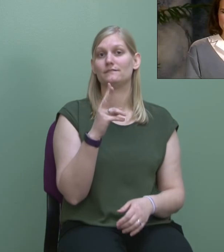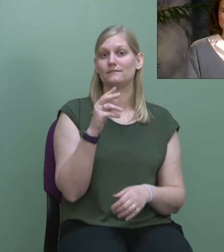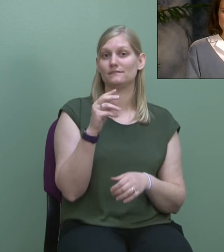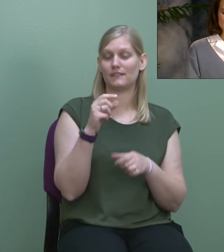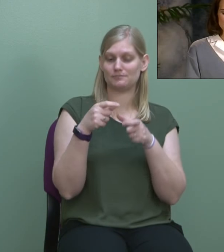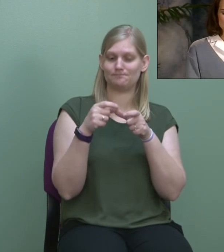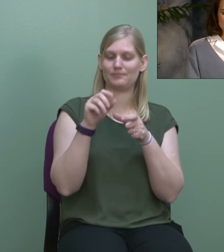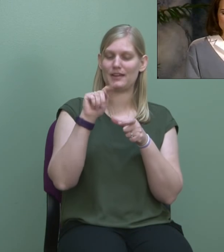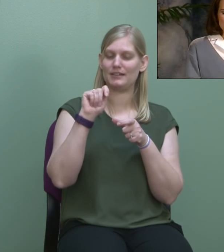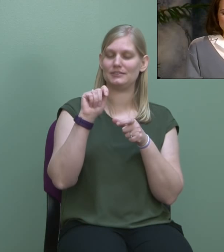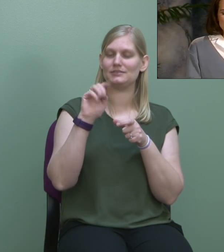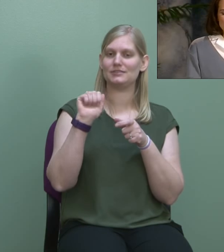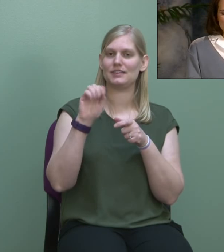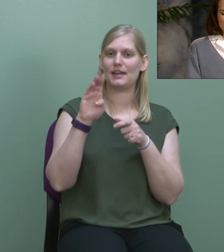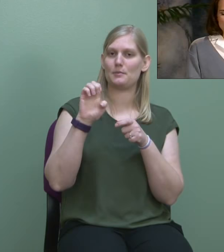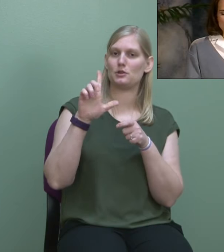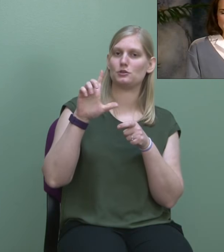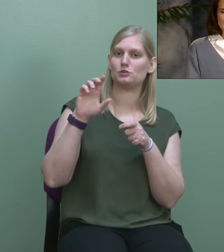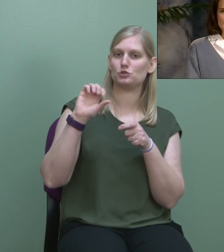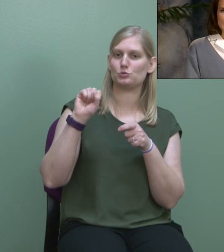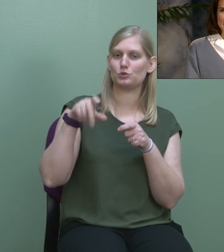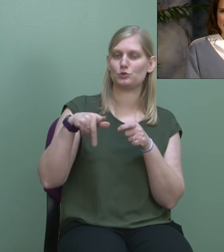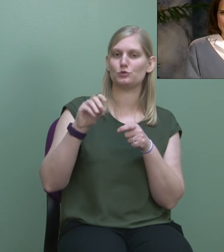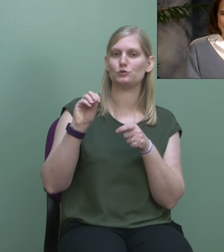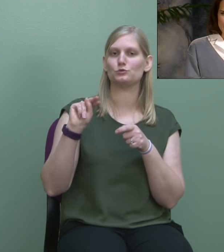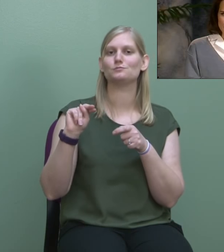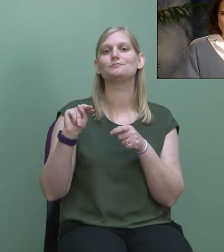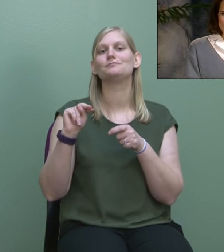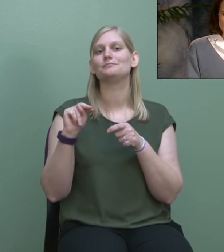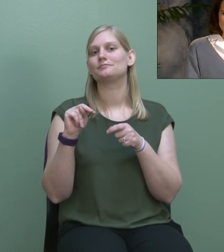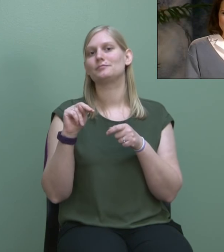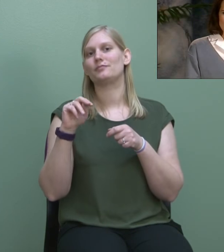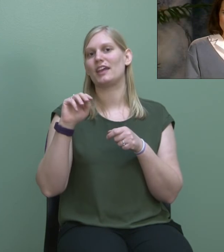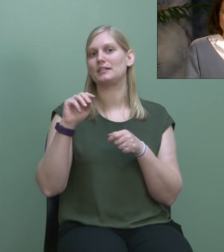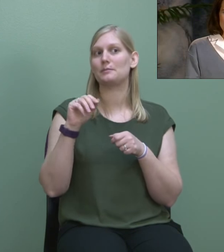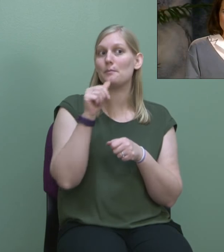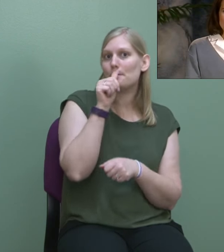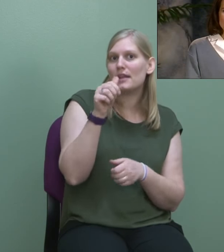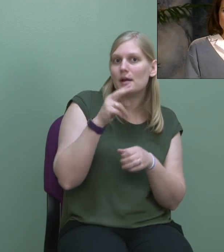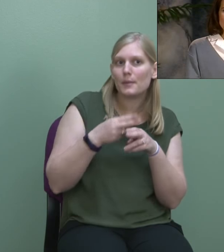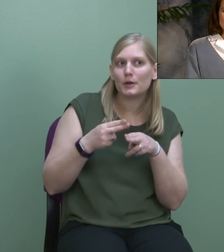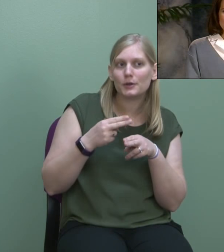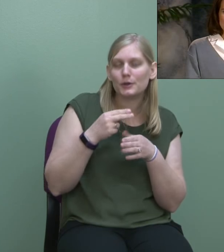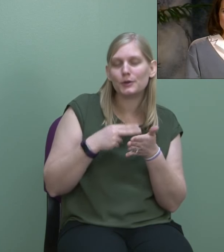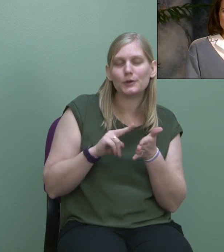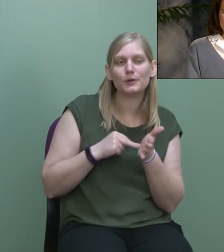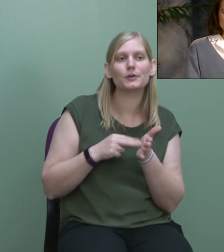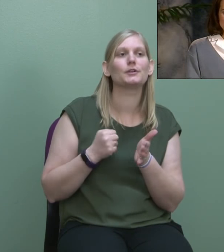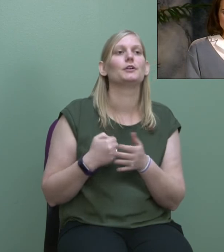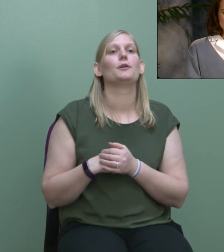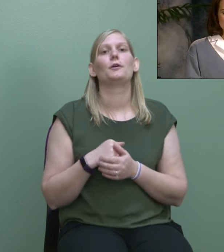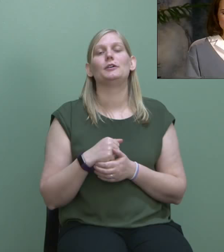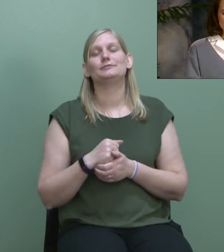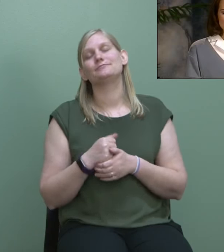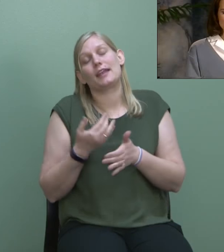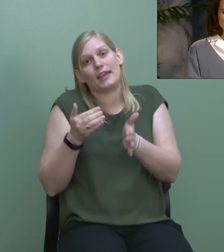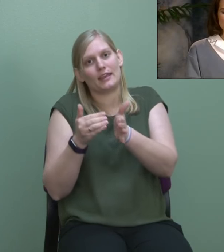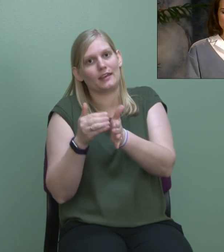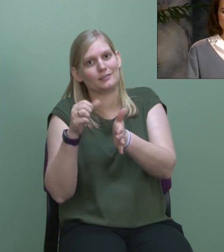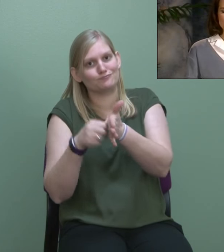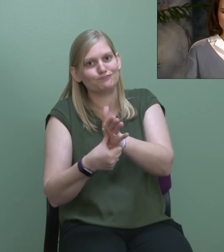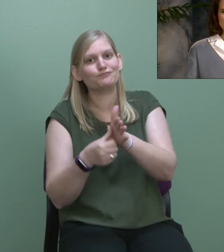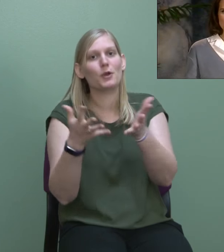of a cup of nuts. In this area, again, we want to choose things that are low fat.